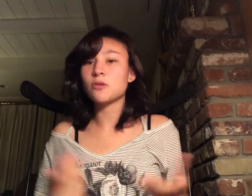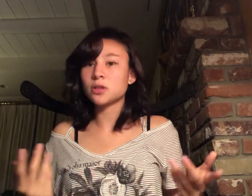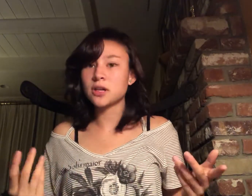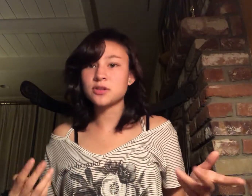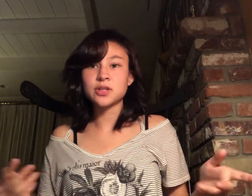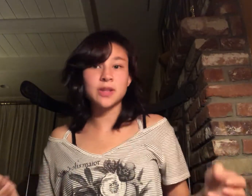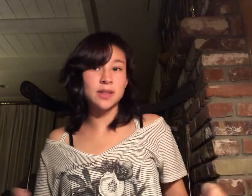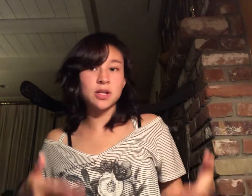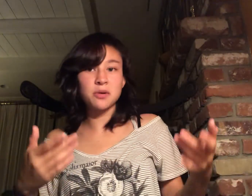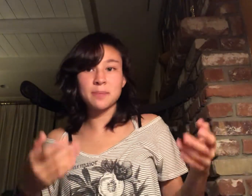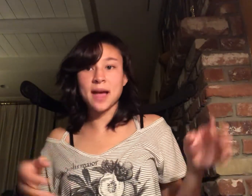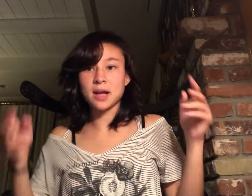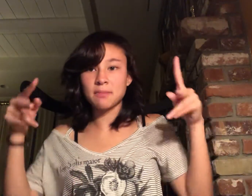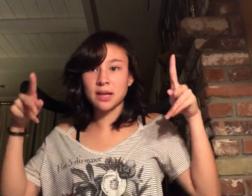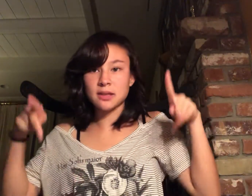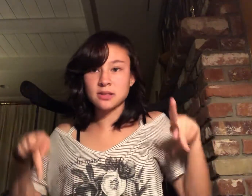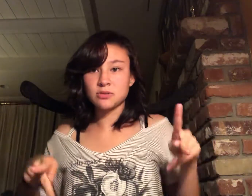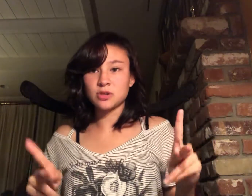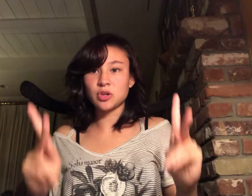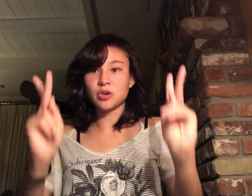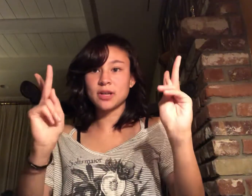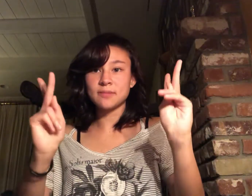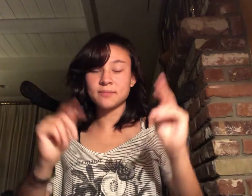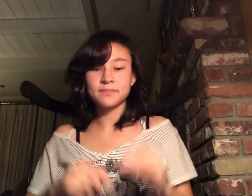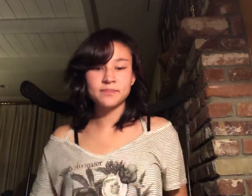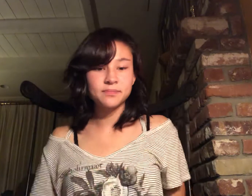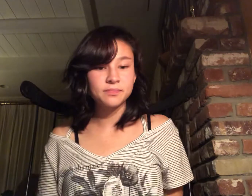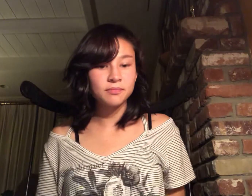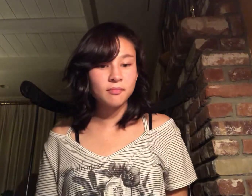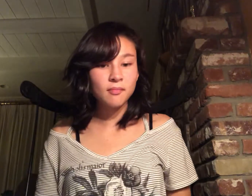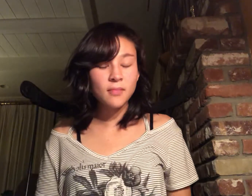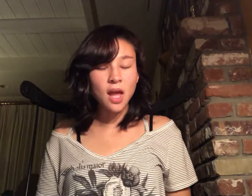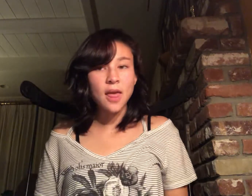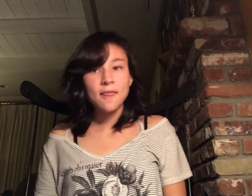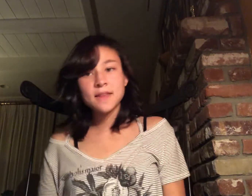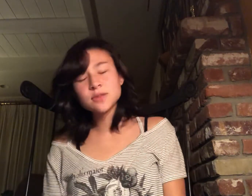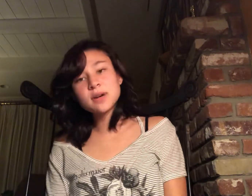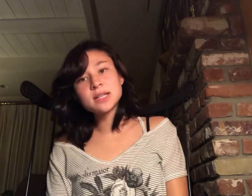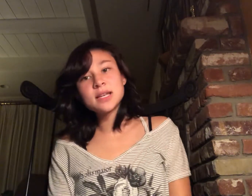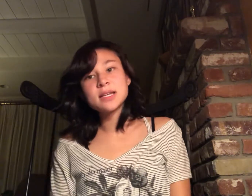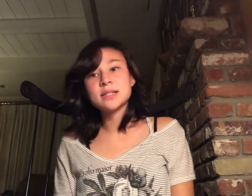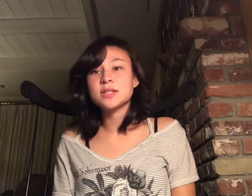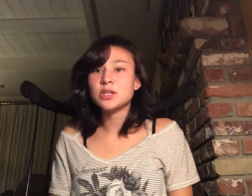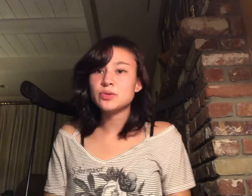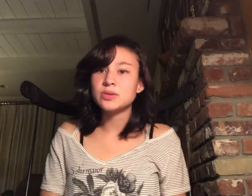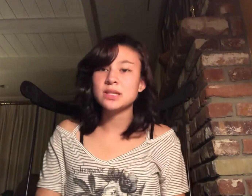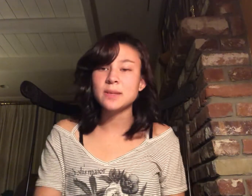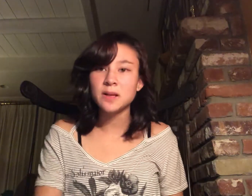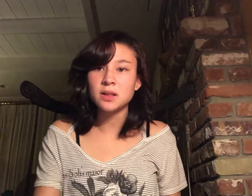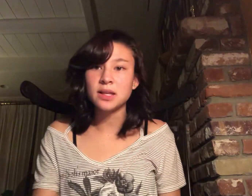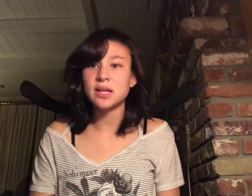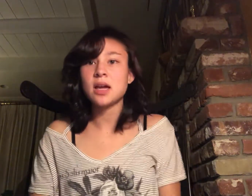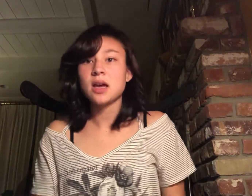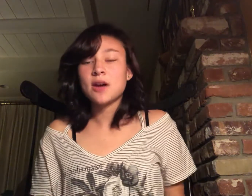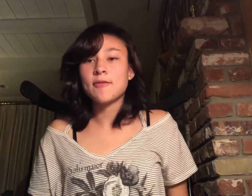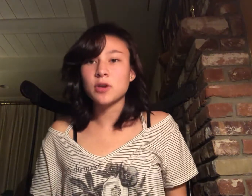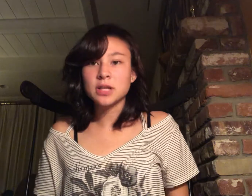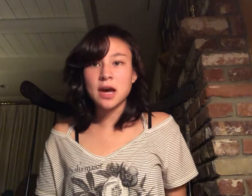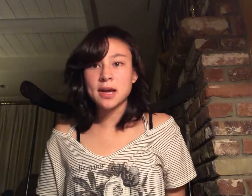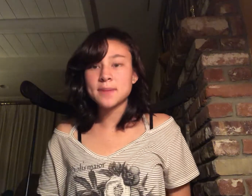roller coaster and then they're going back up again. So during. This one is used typically for times.